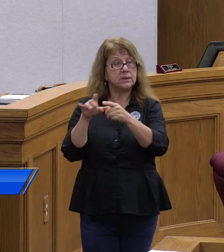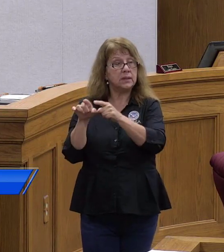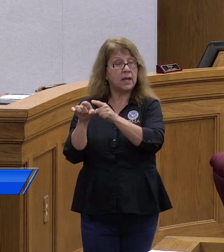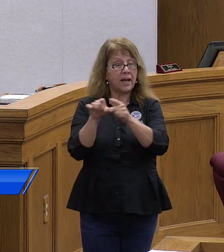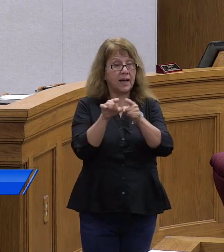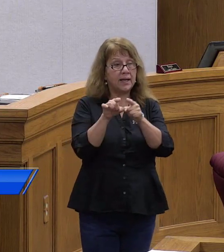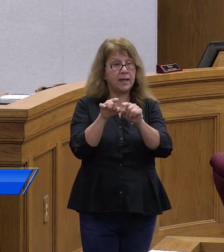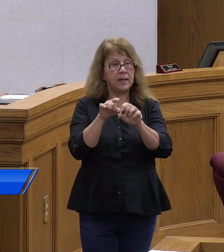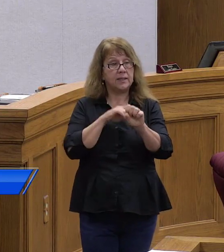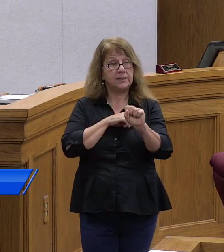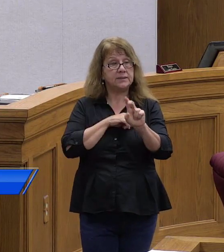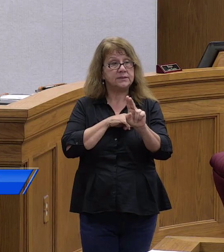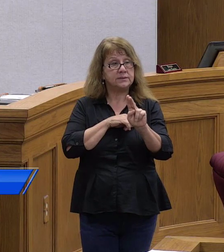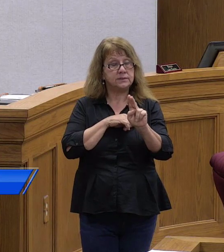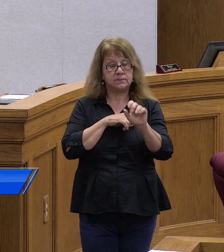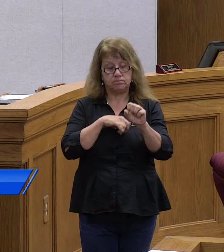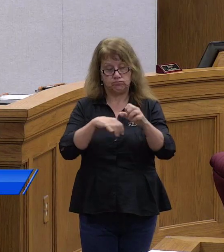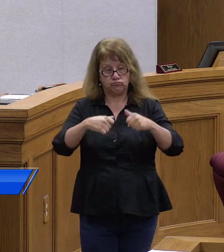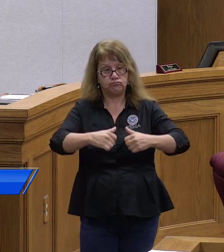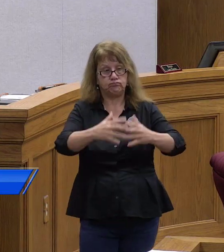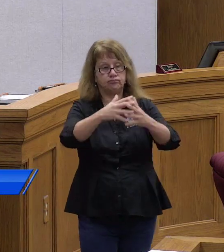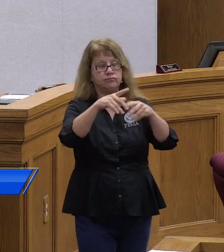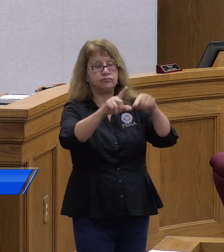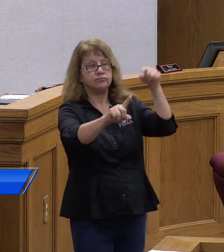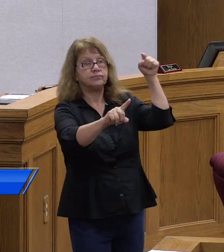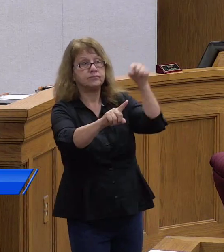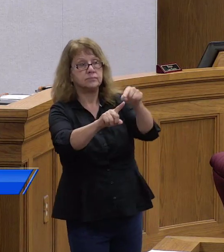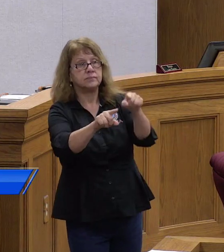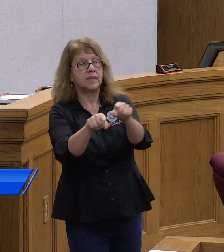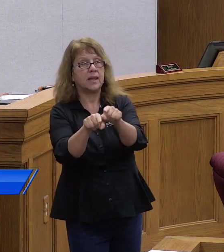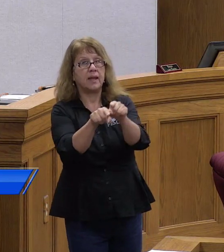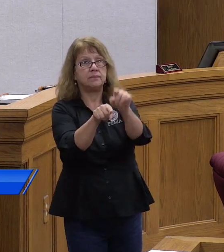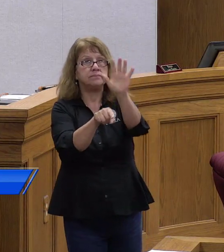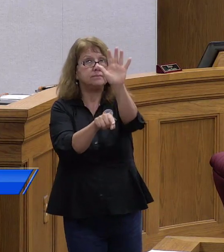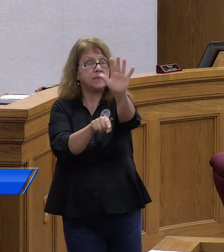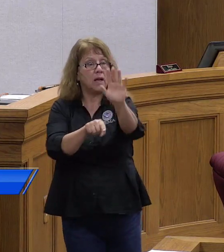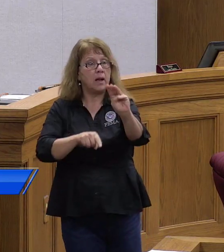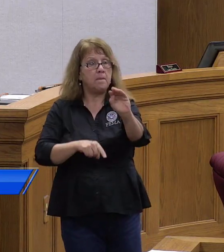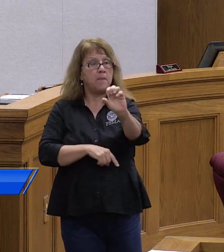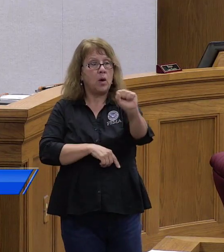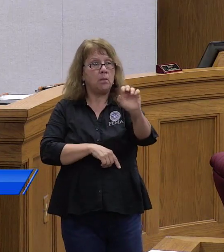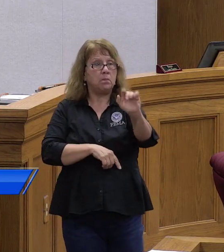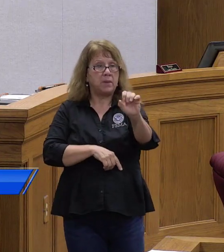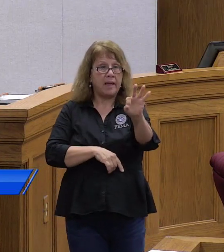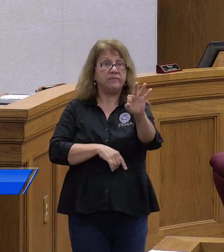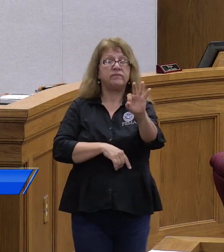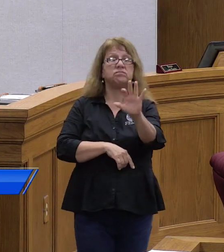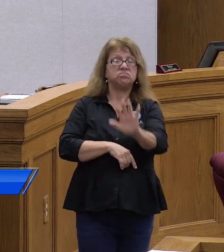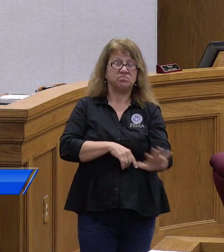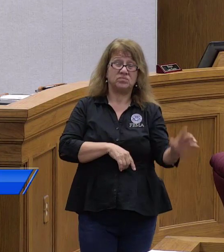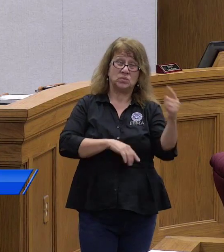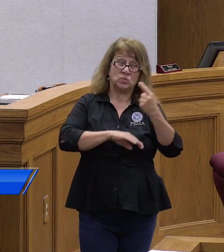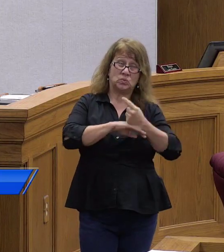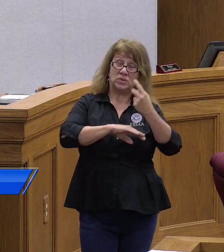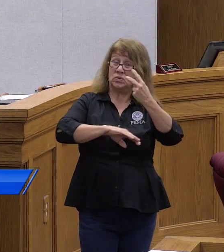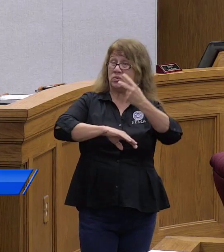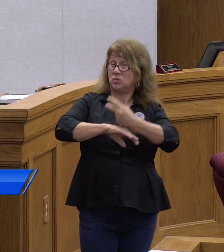did in the Moss Bluff area, then it's about a day or two that we're working through that area for